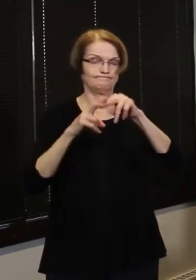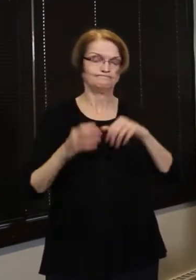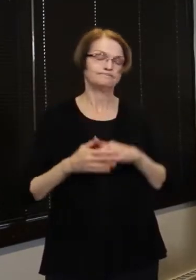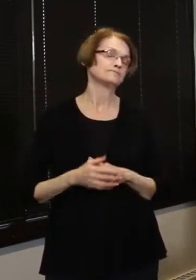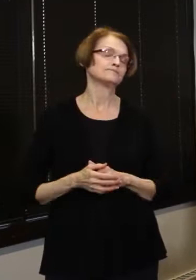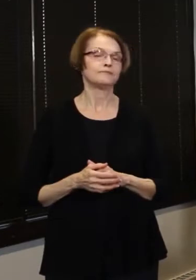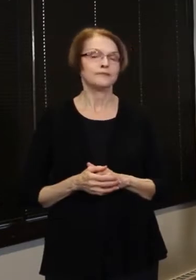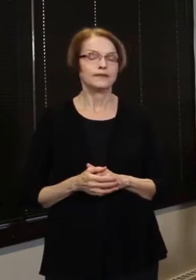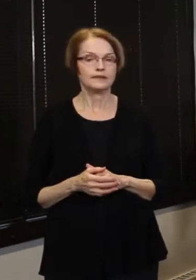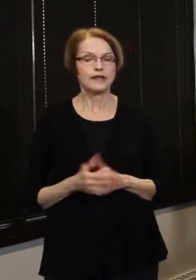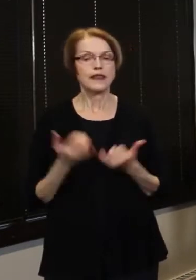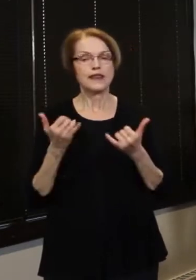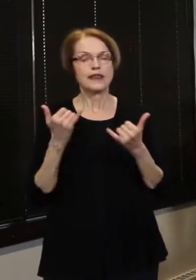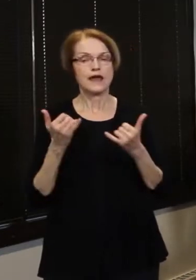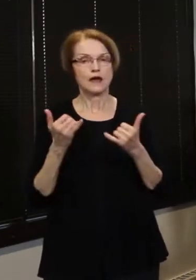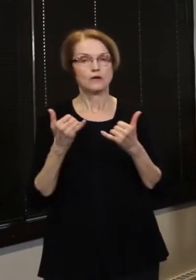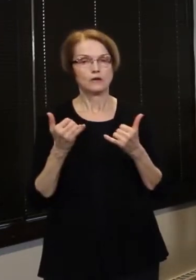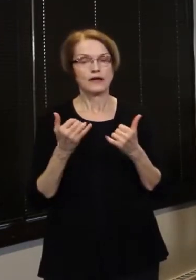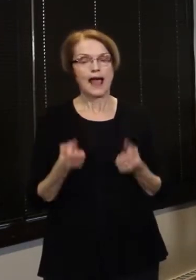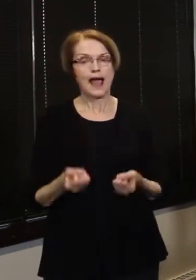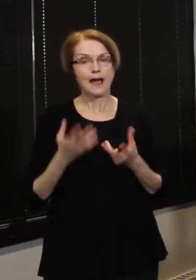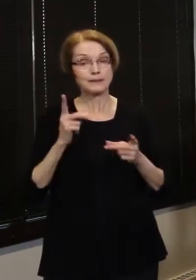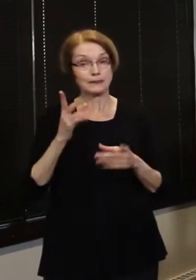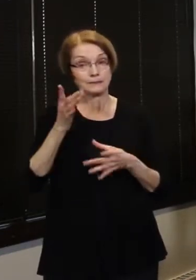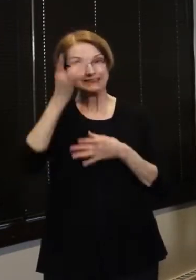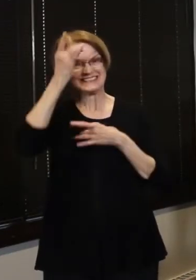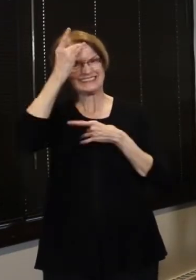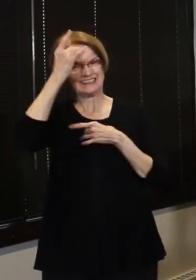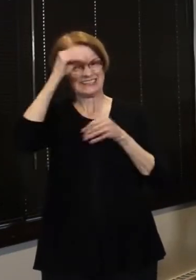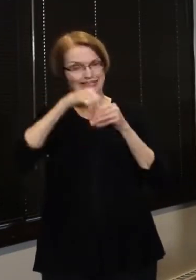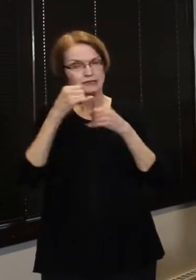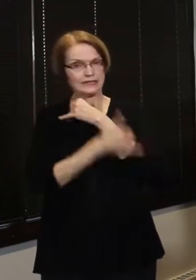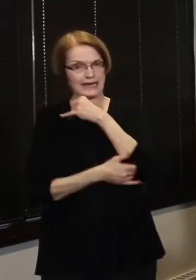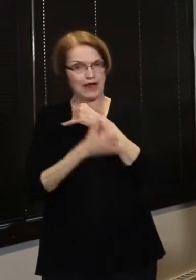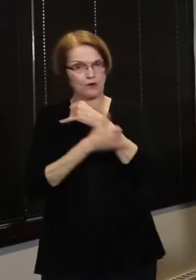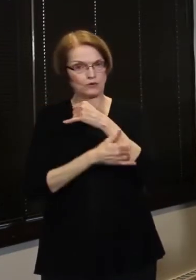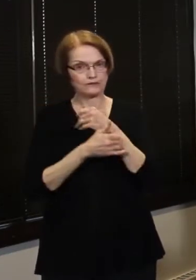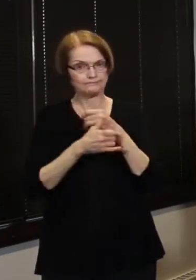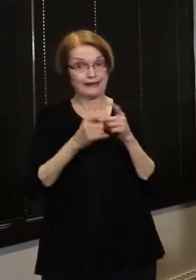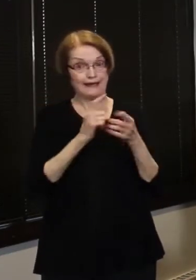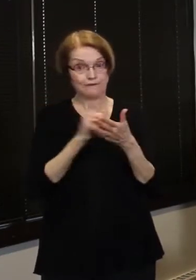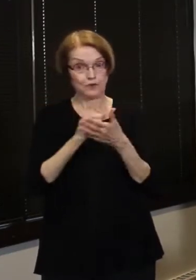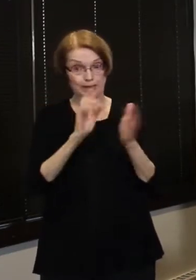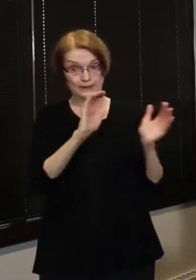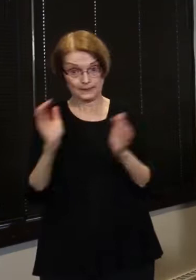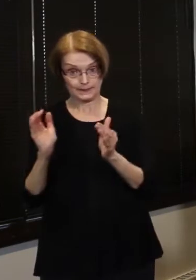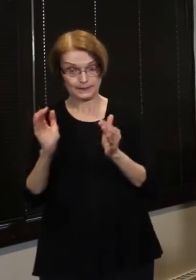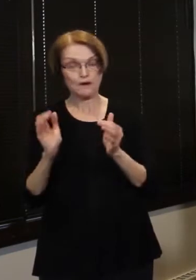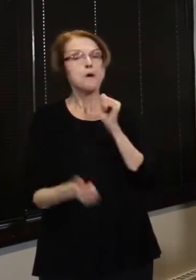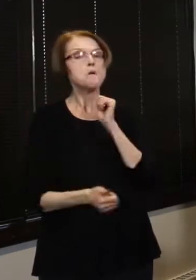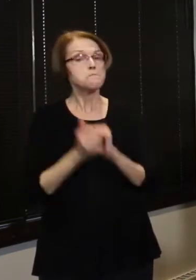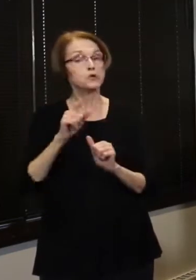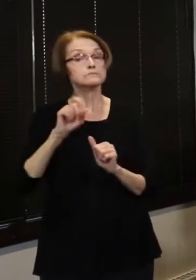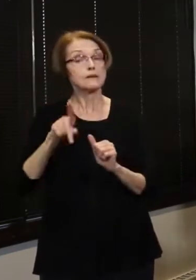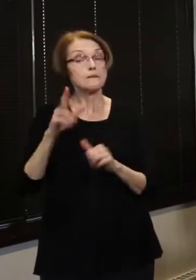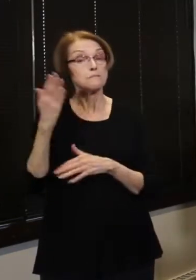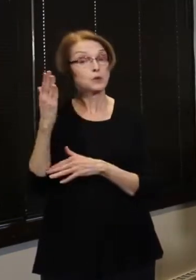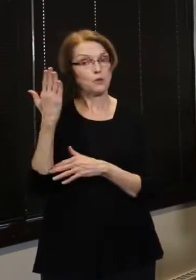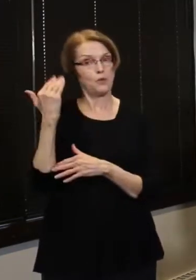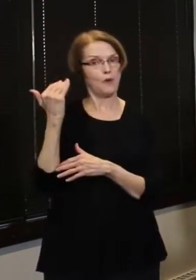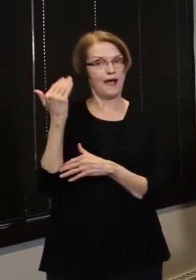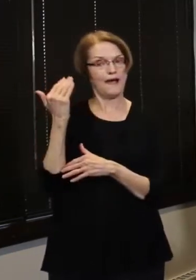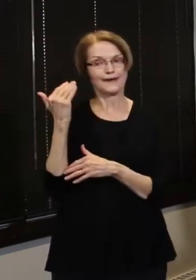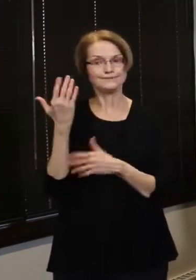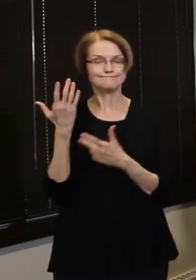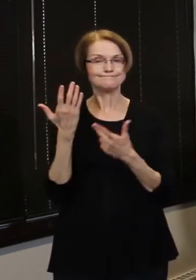And then looking at our changes in cases by county week over week, you'll notice that most of this map is blue, and that's because of that decrease